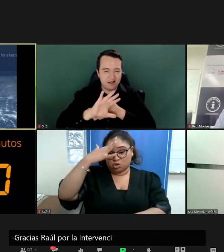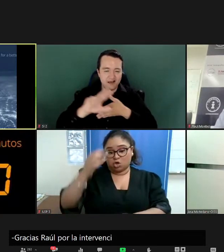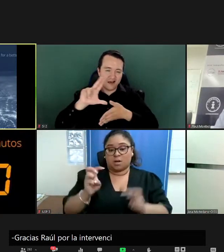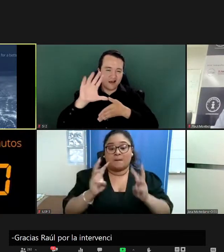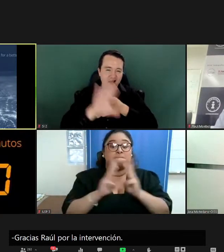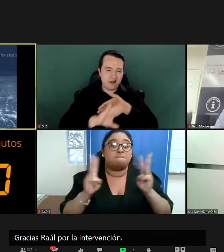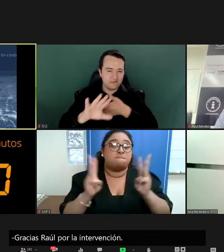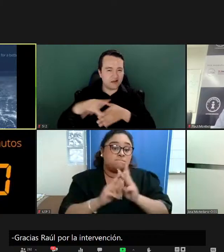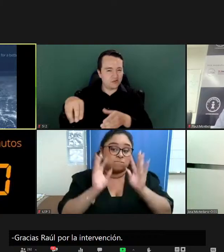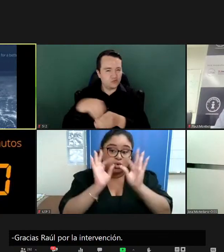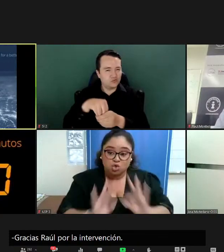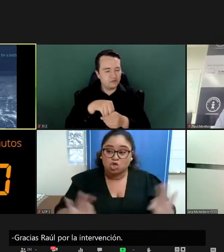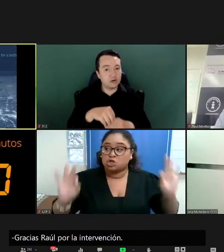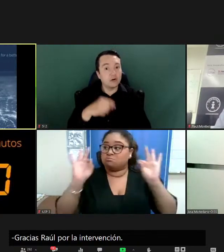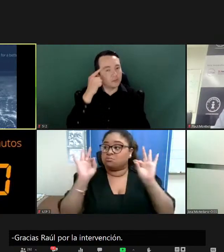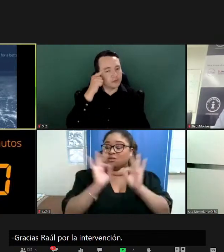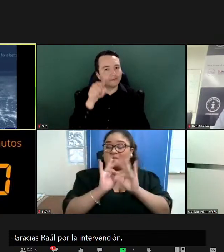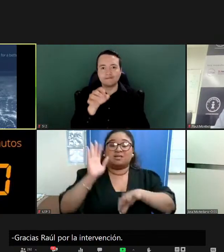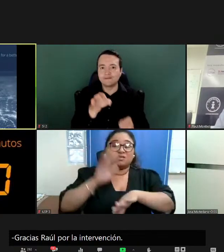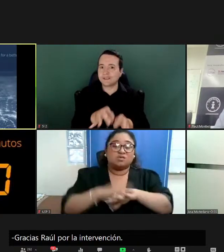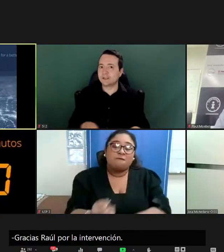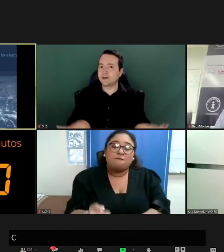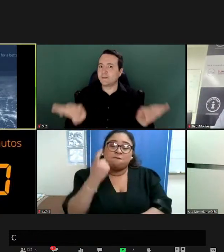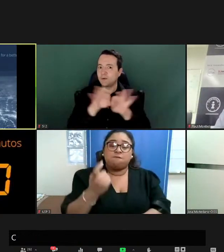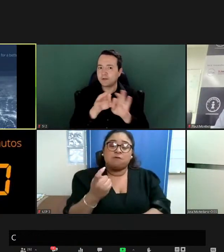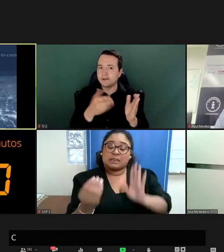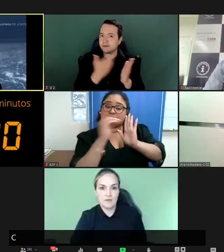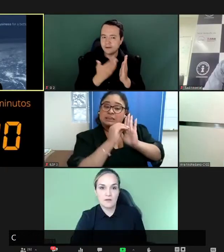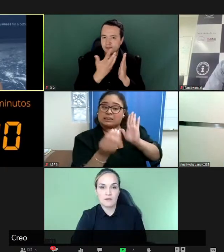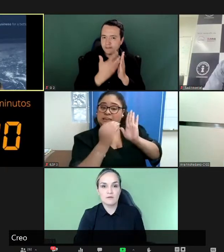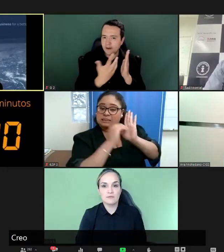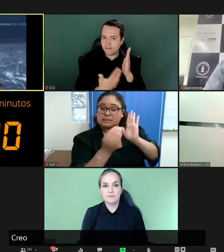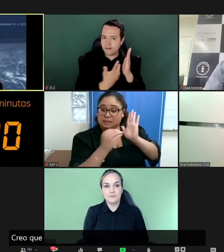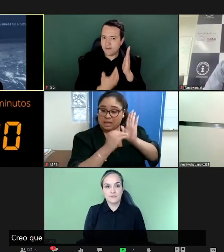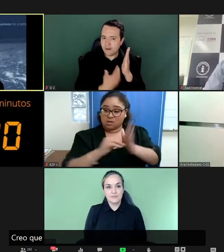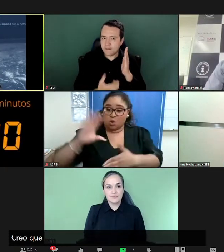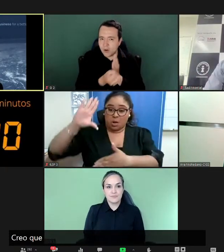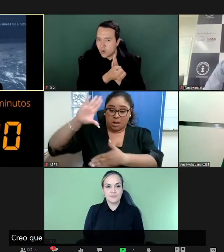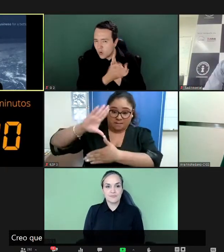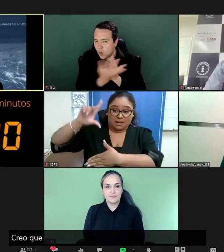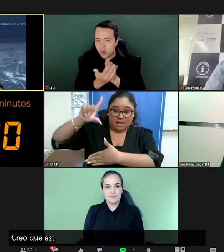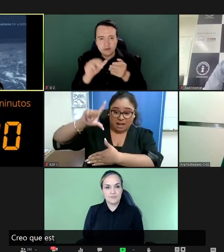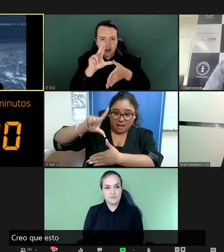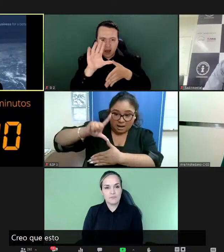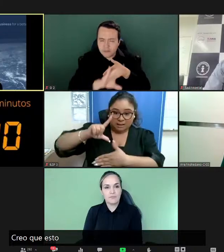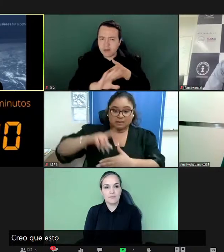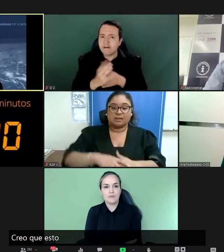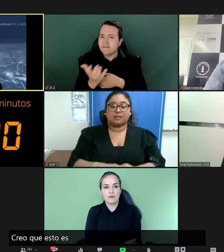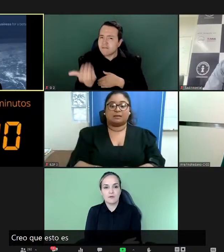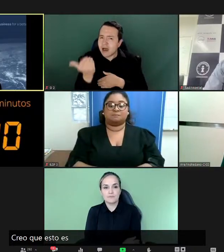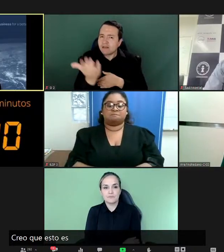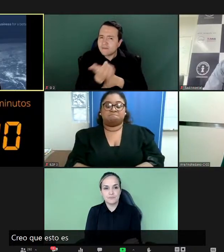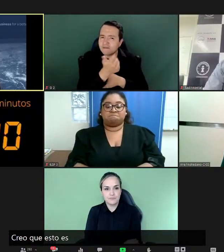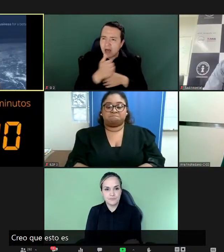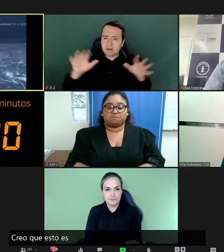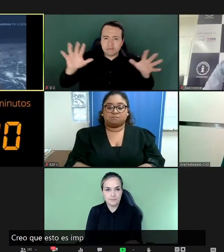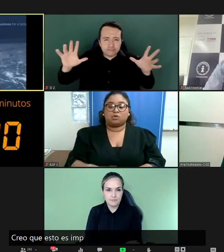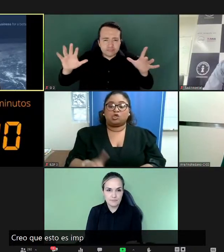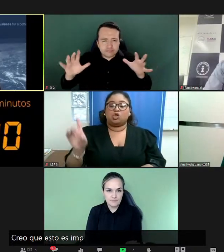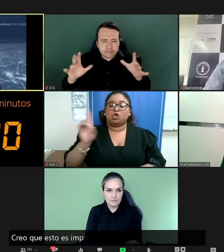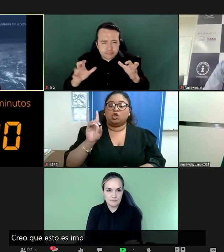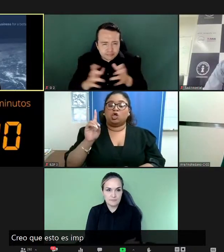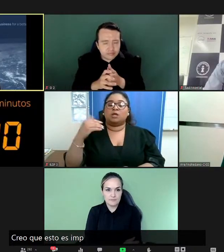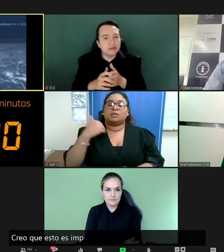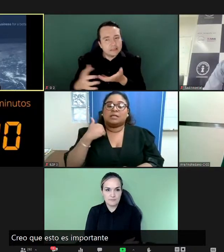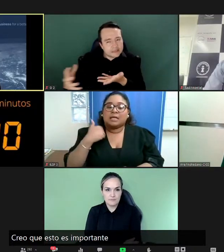i believe it's fundamentals everywhere the lack of data we have in latin america and seeing this being